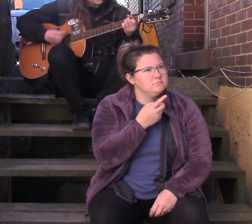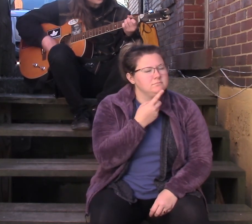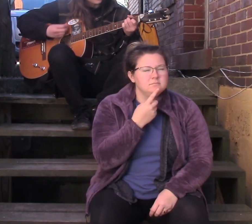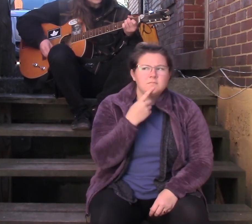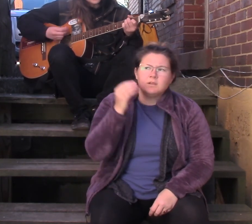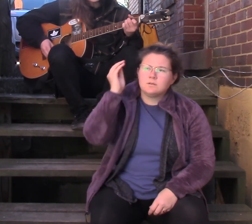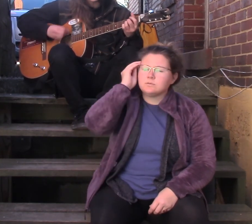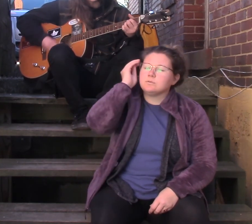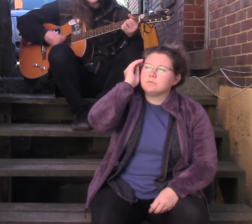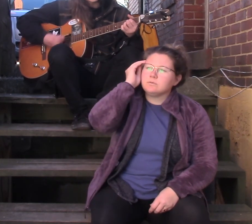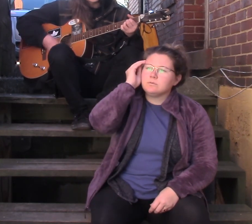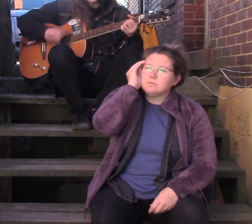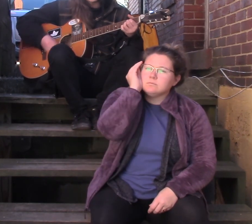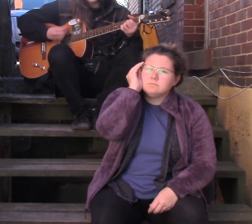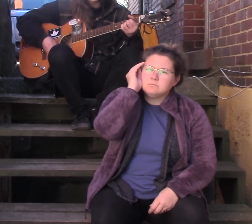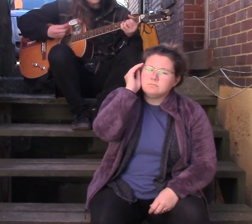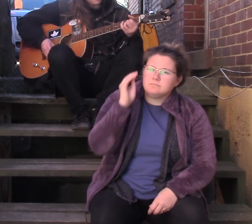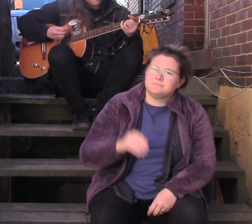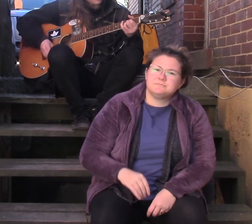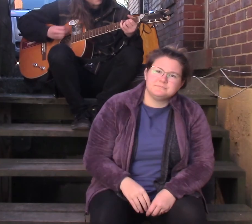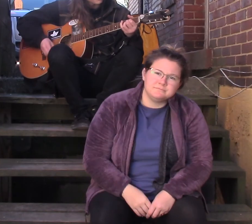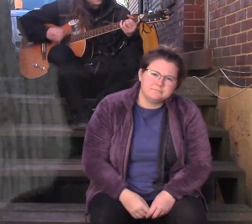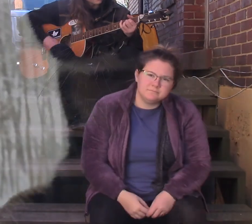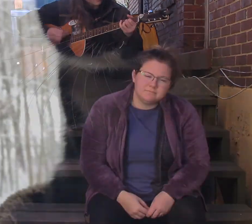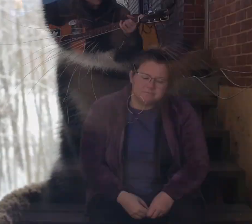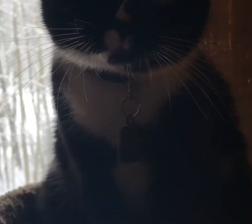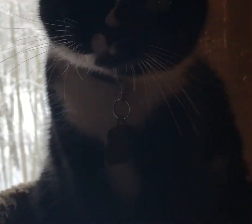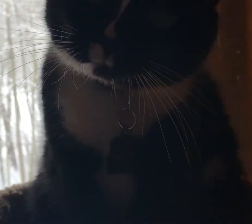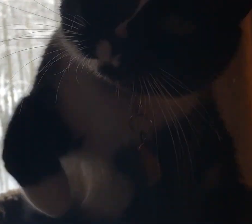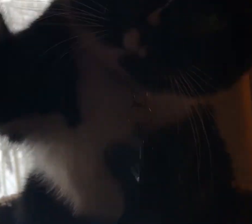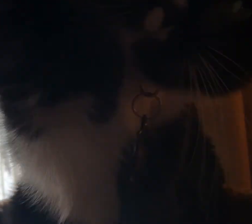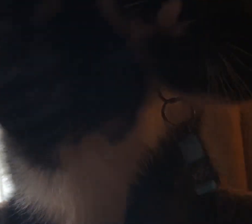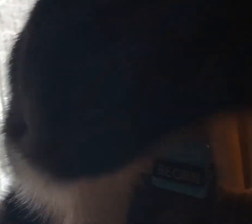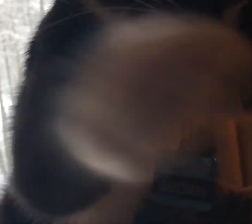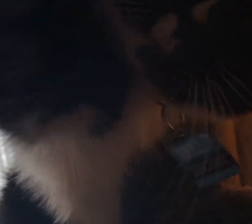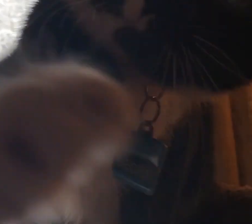have always known.